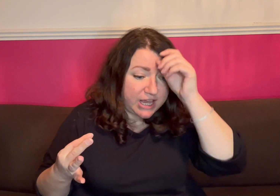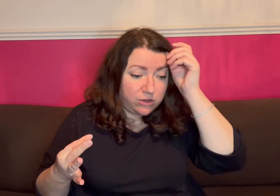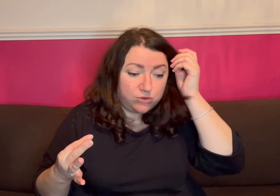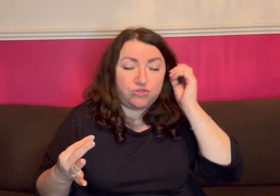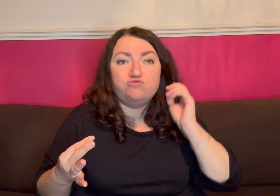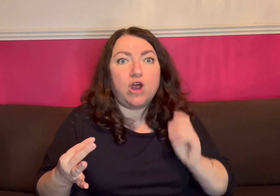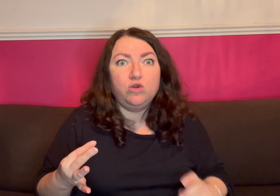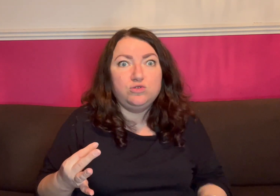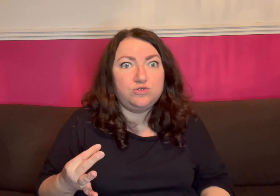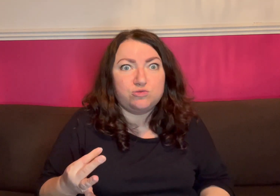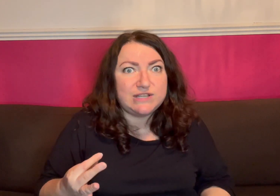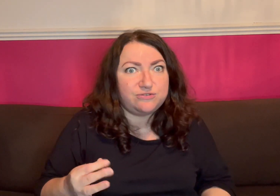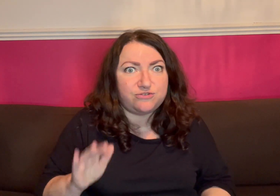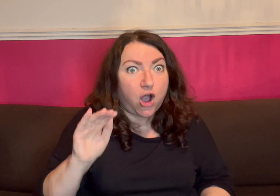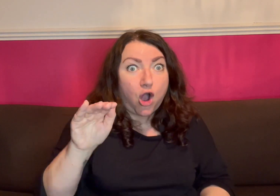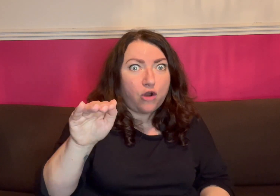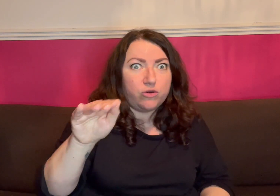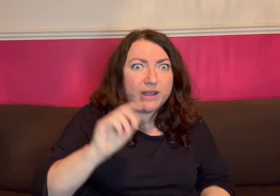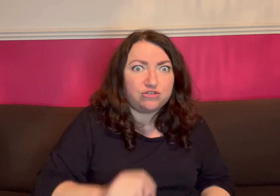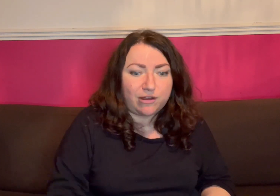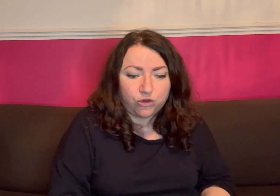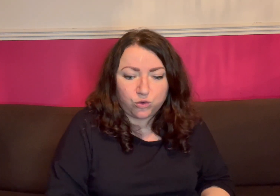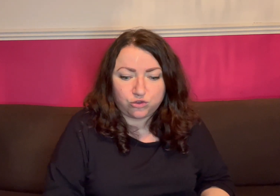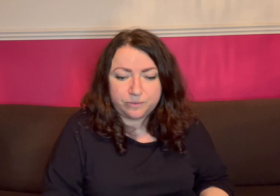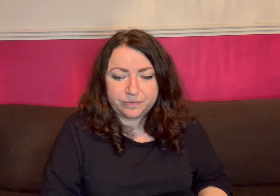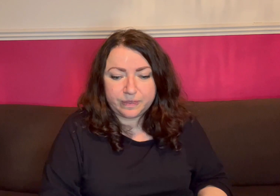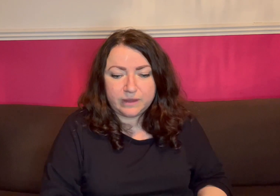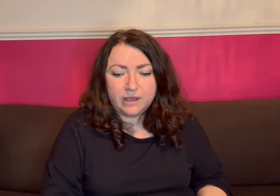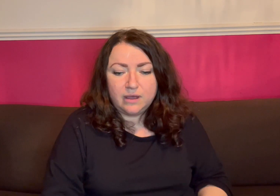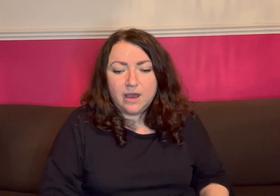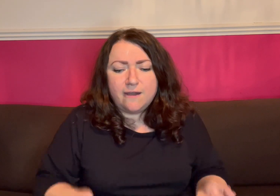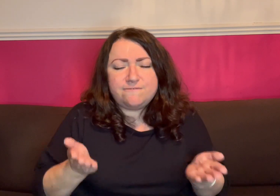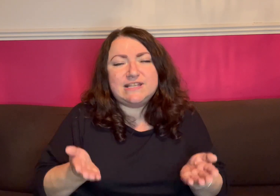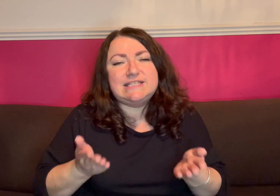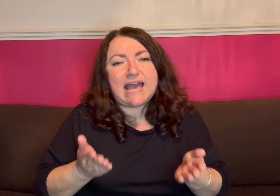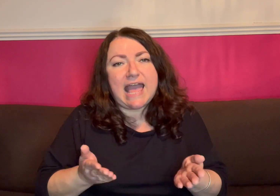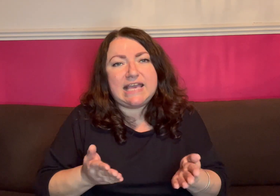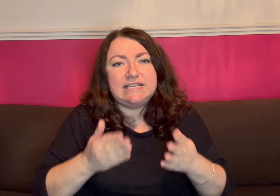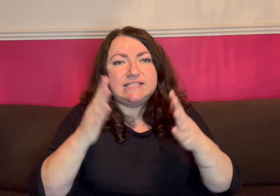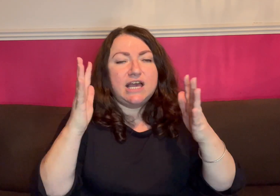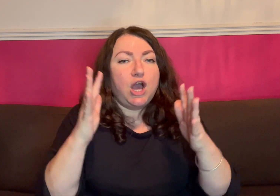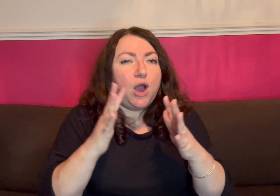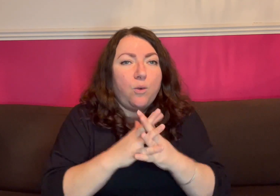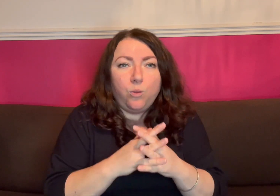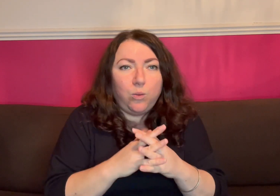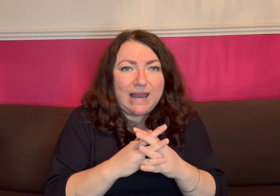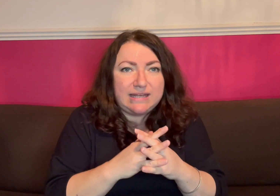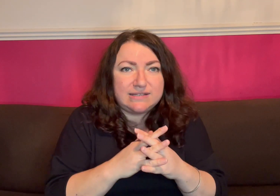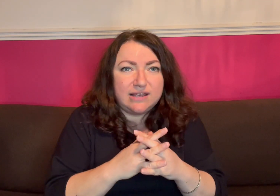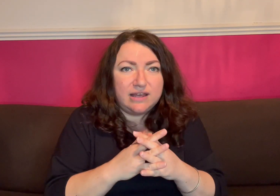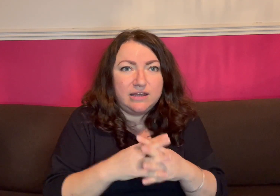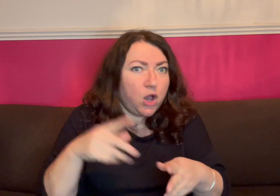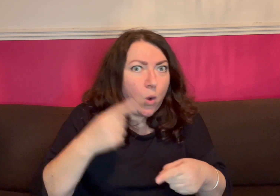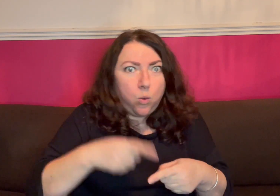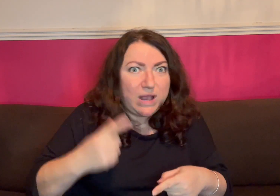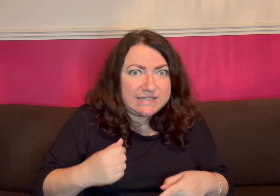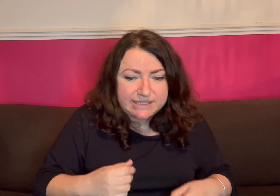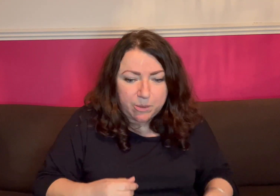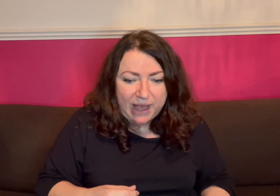seashells from Rosemary's faraway travels. For days, Wellington whizzed